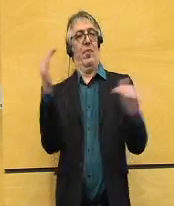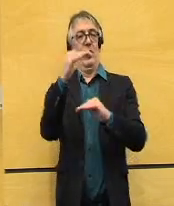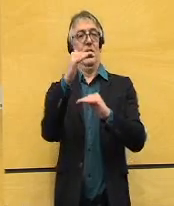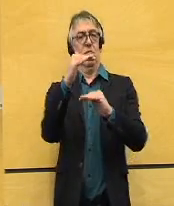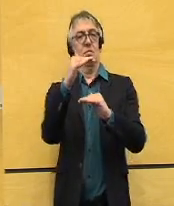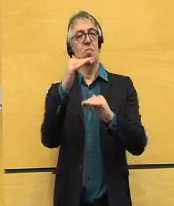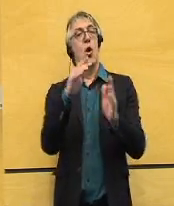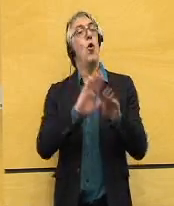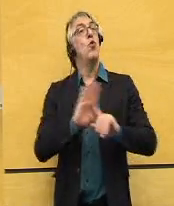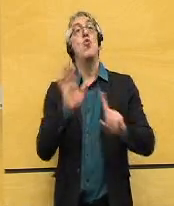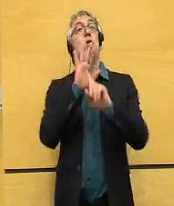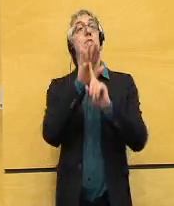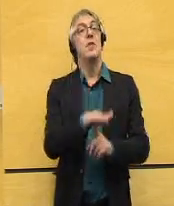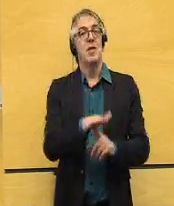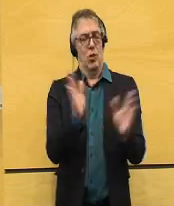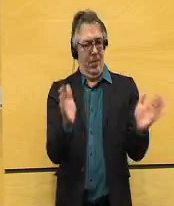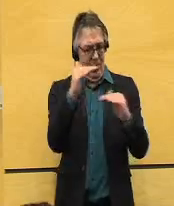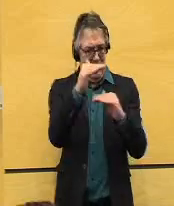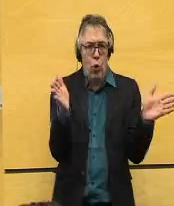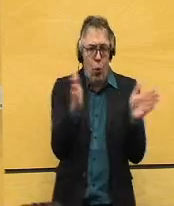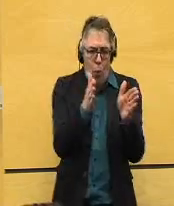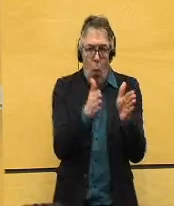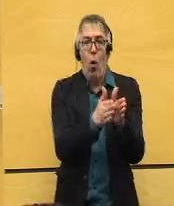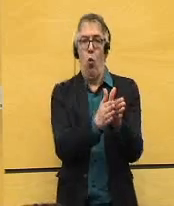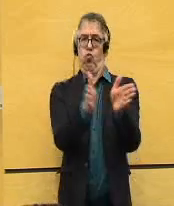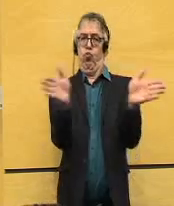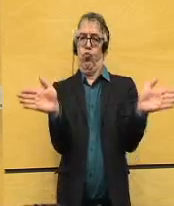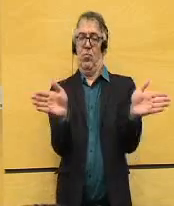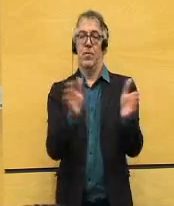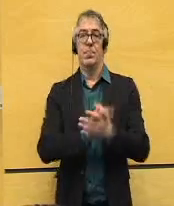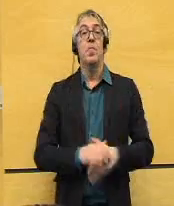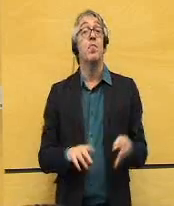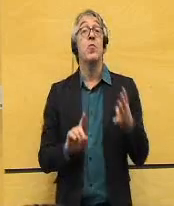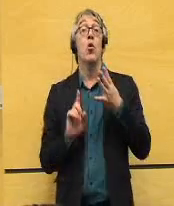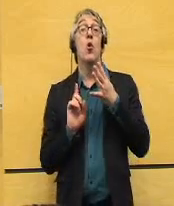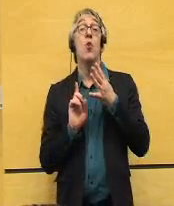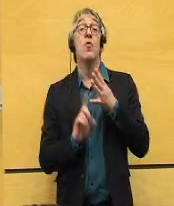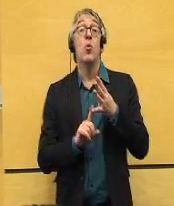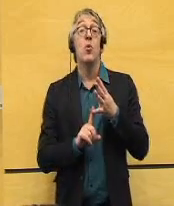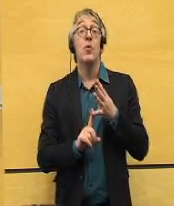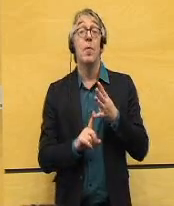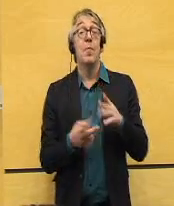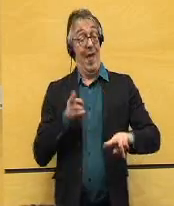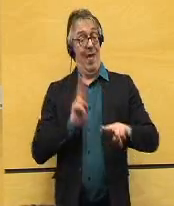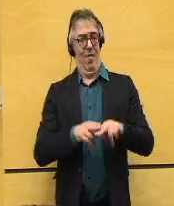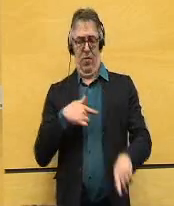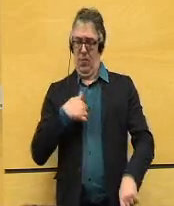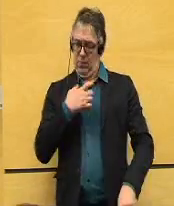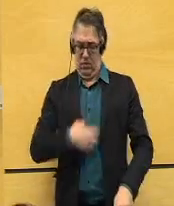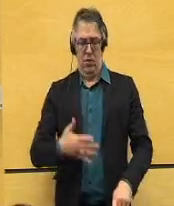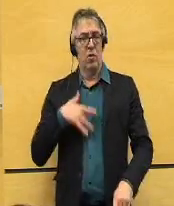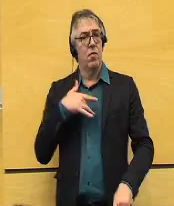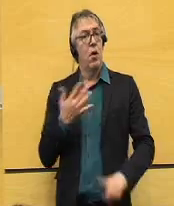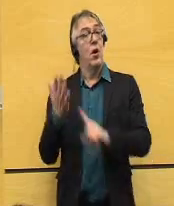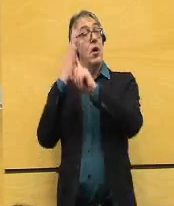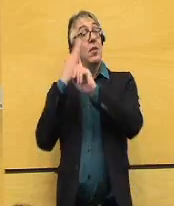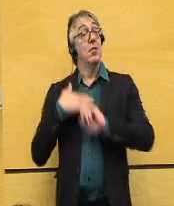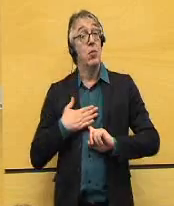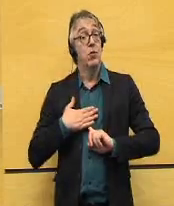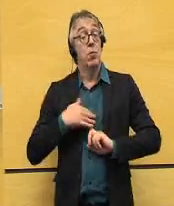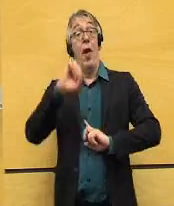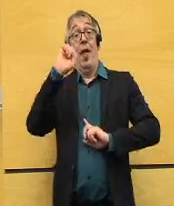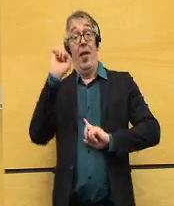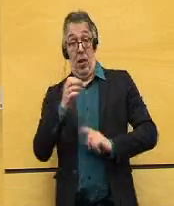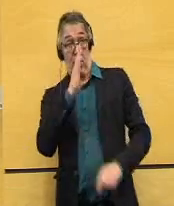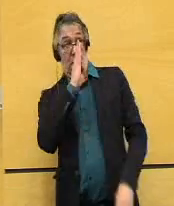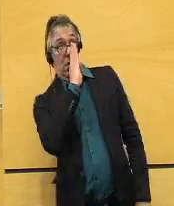Fourthly, complaints of discrimination, as has been said, can be filed to the Committee